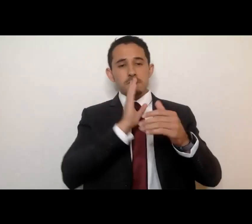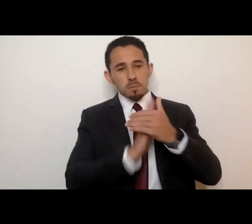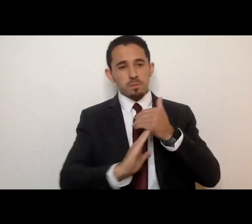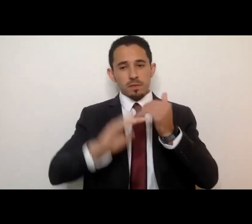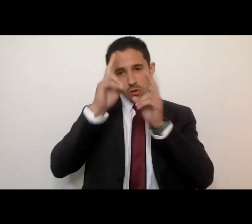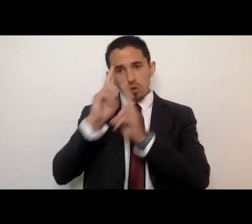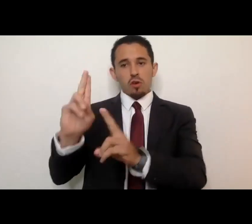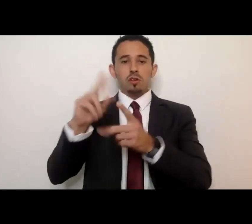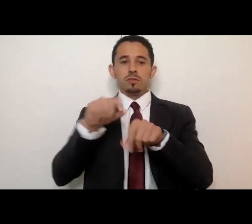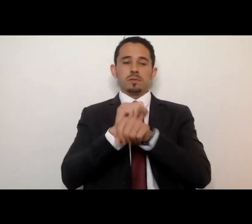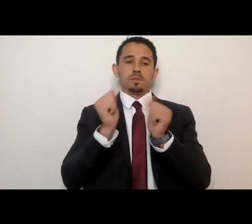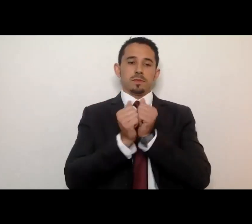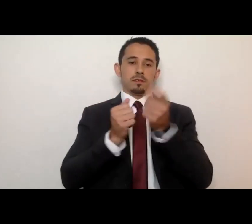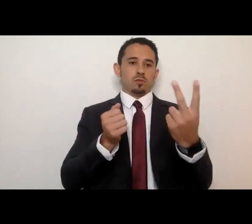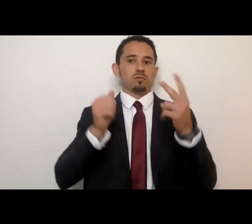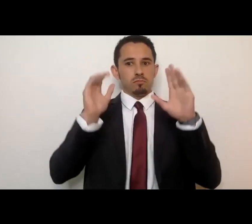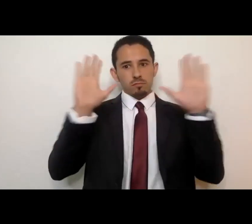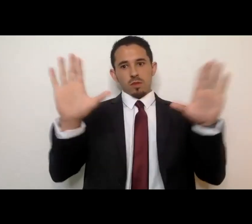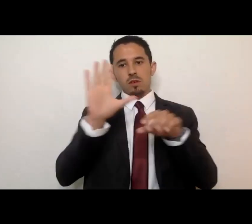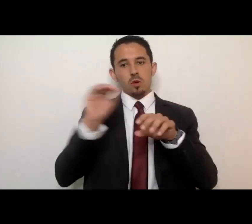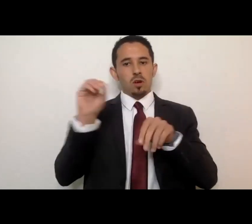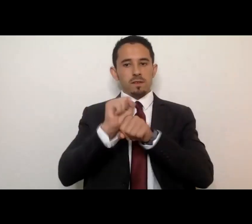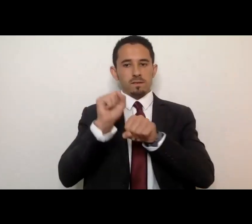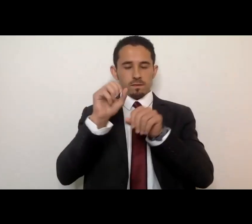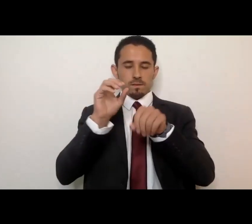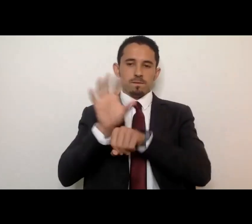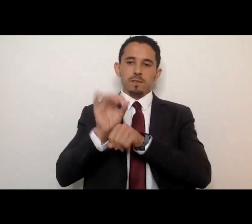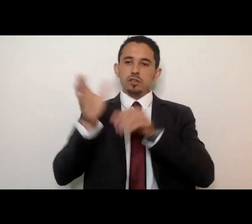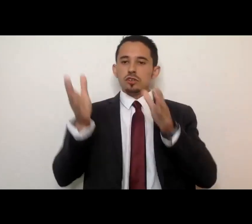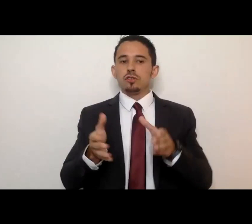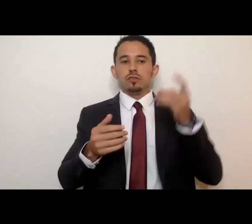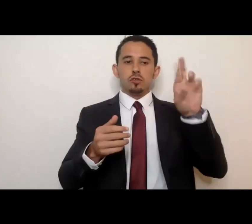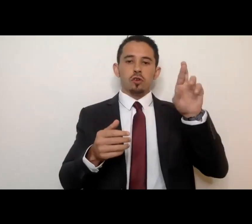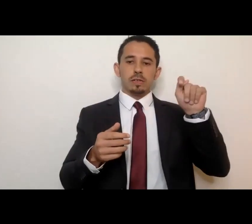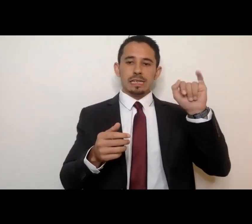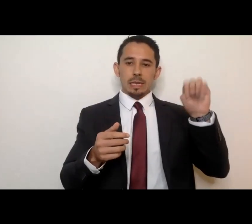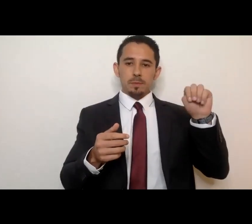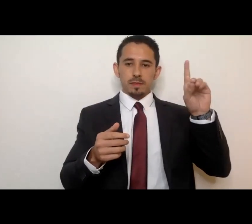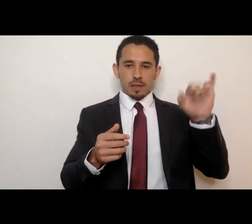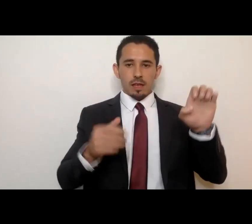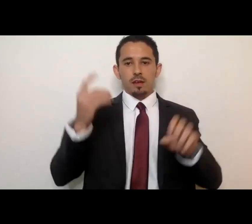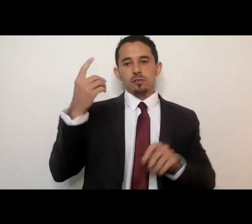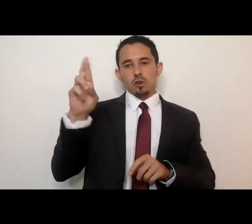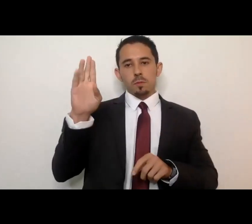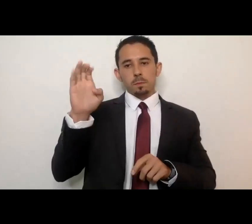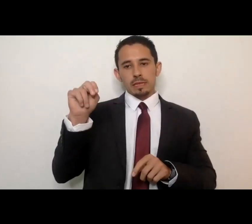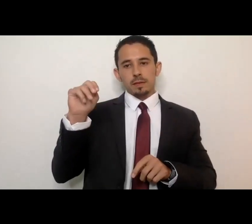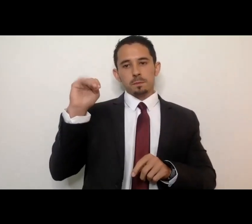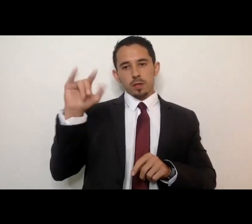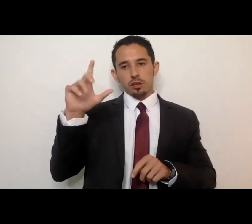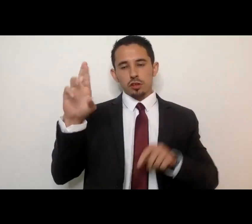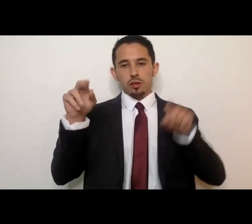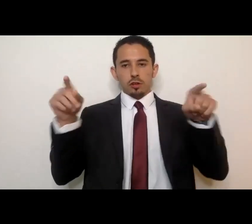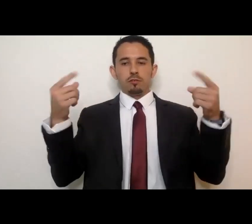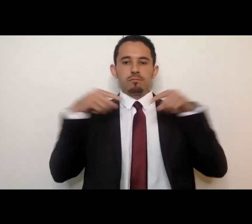would be impossible. I'm humbled and honored to work with two fantastic co-advisors, Dr. Tim Dye and